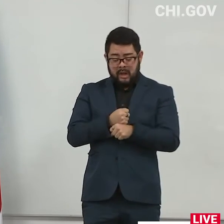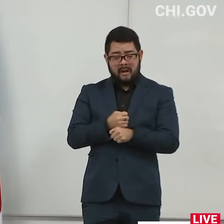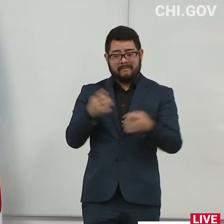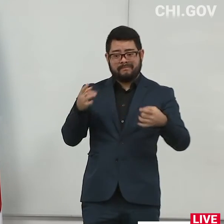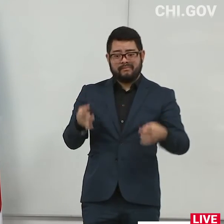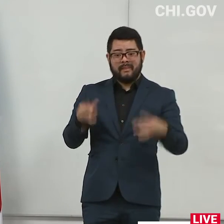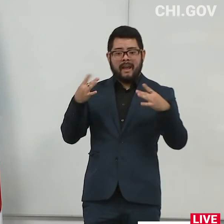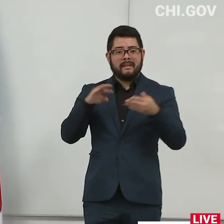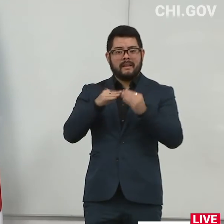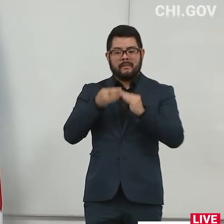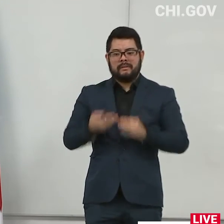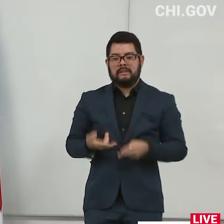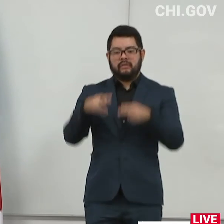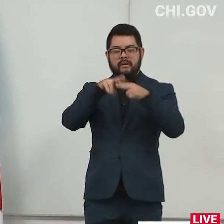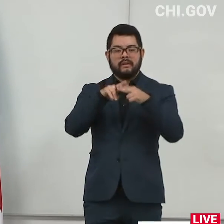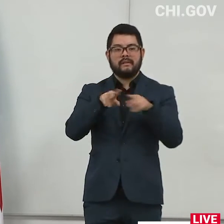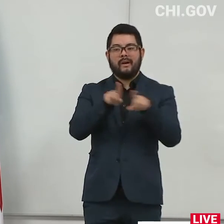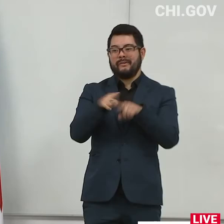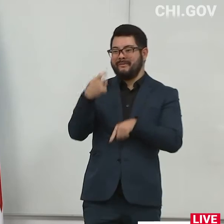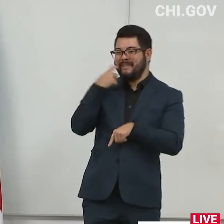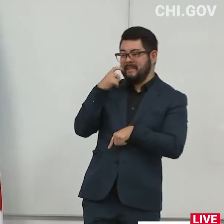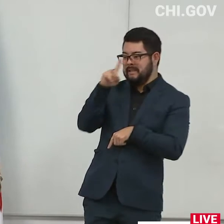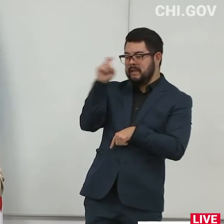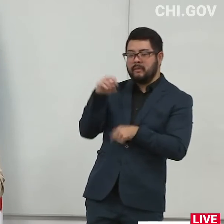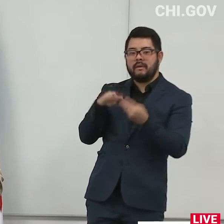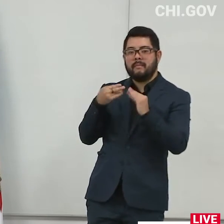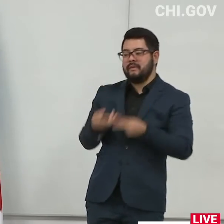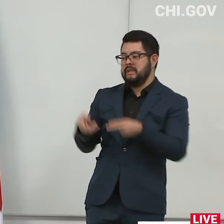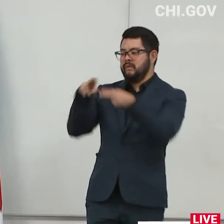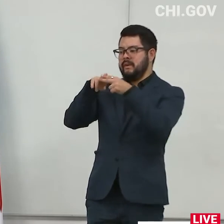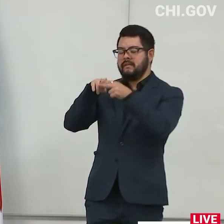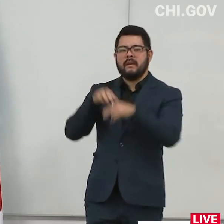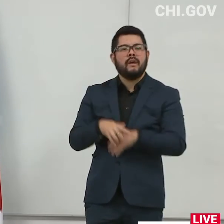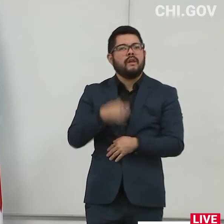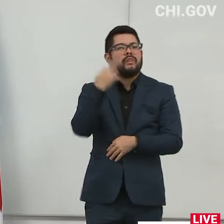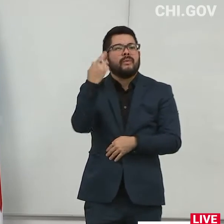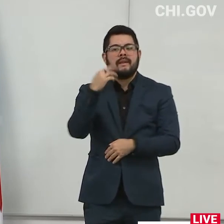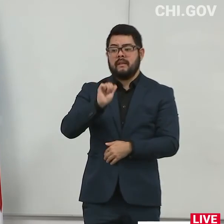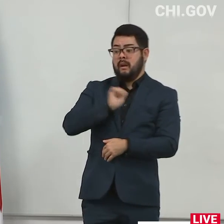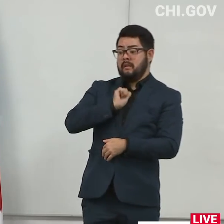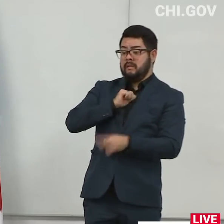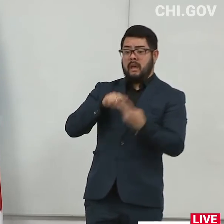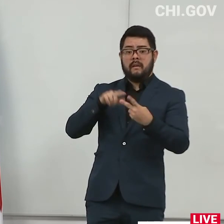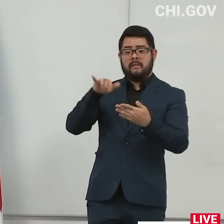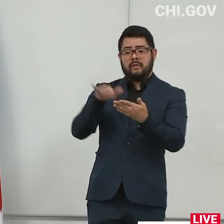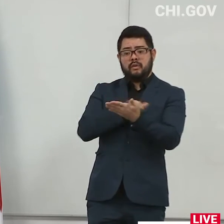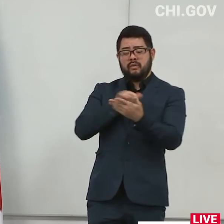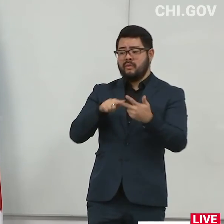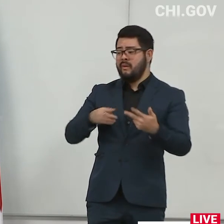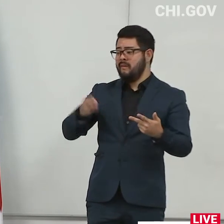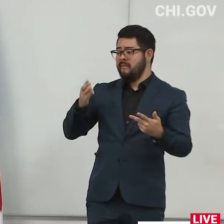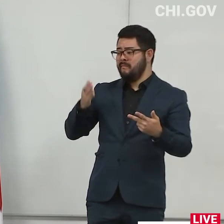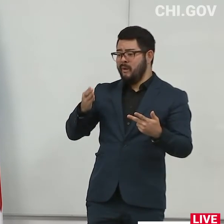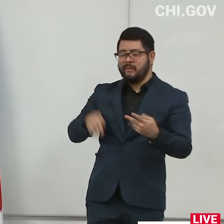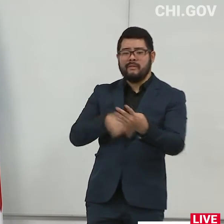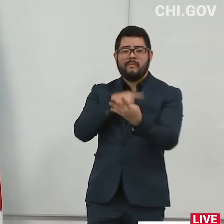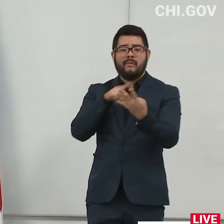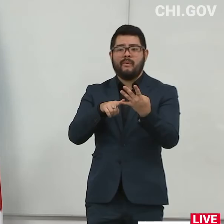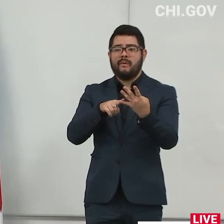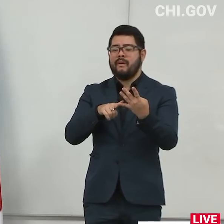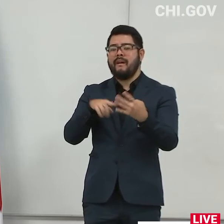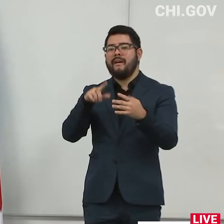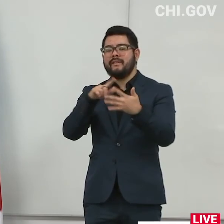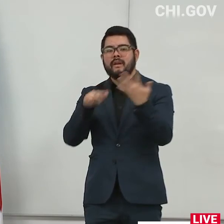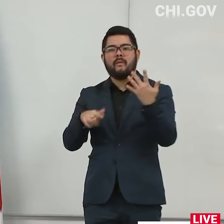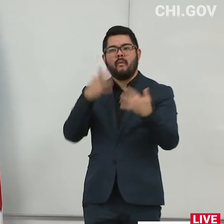over the course of the summer. Why is that? Why are we in New York and Baltimore, St. Louis, and other cities seeing this